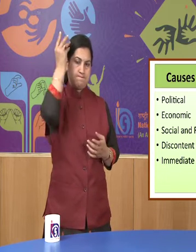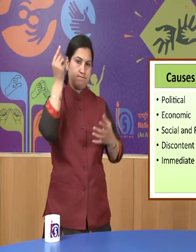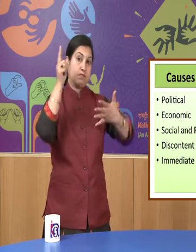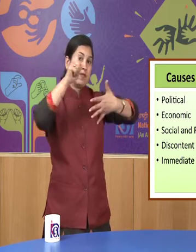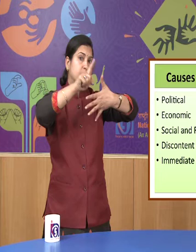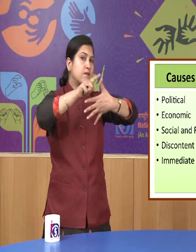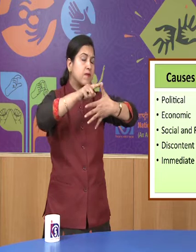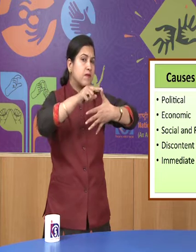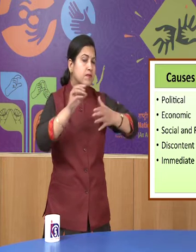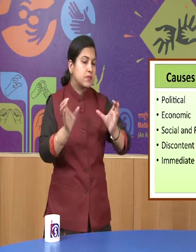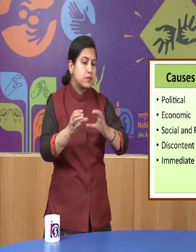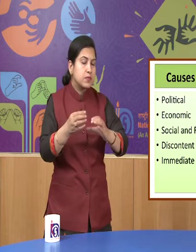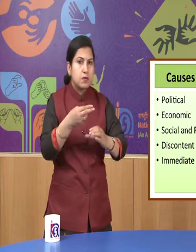And fifth category